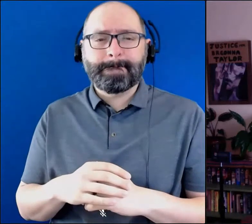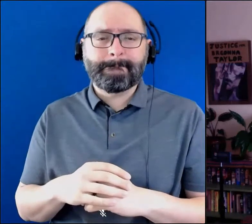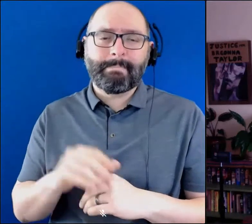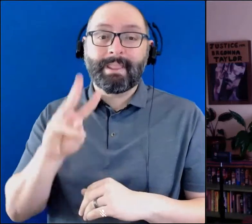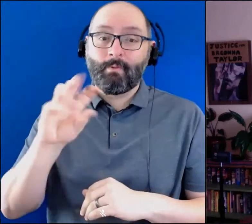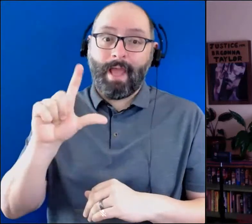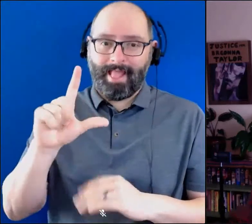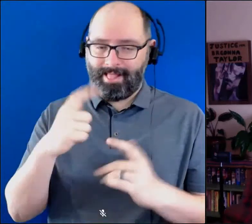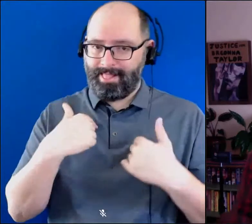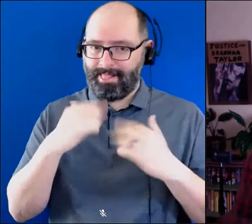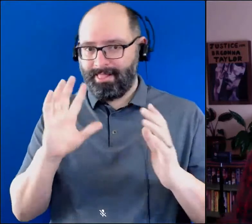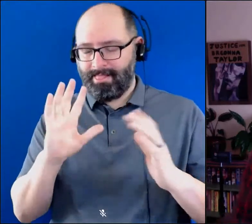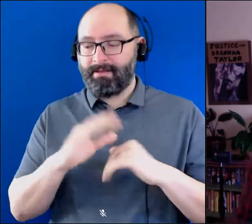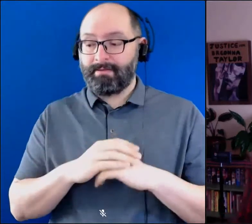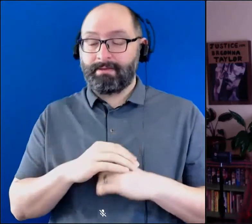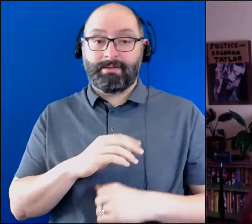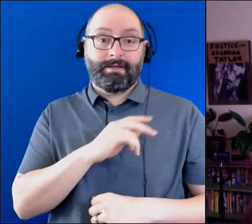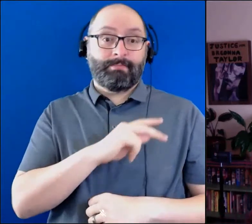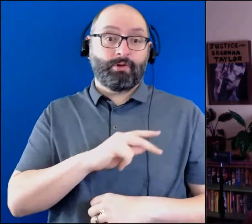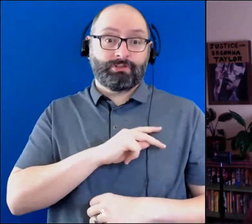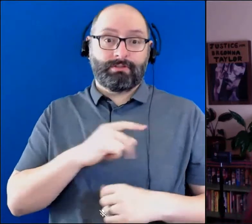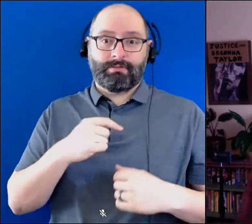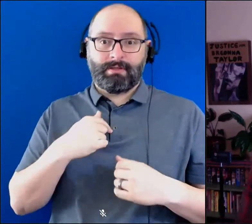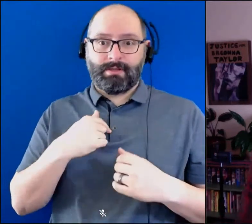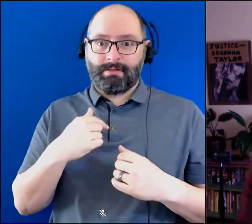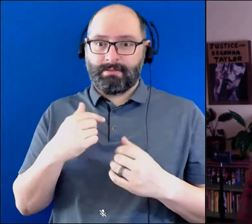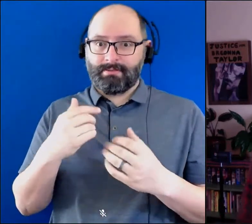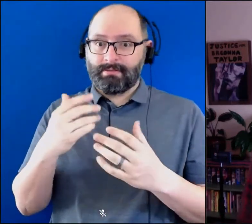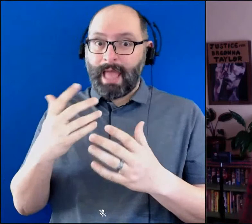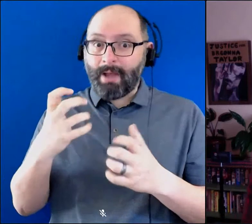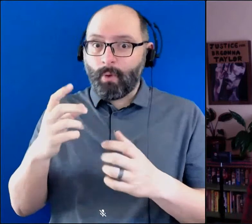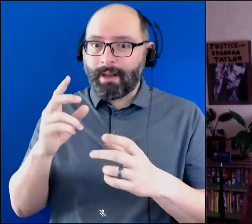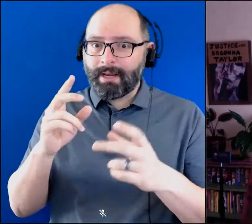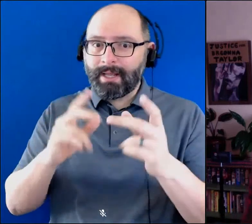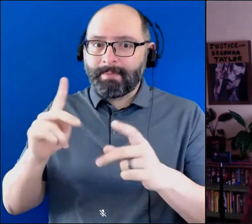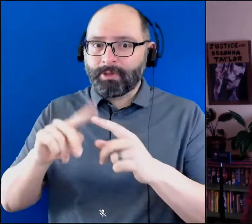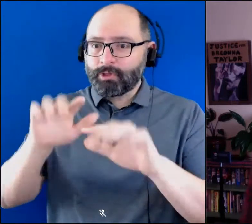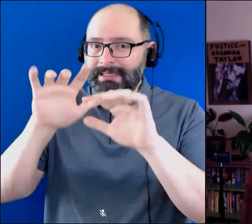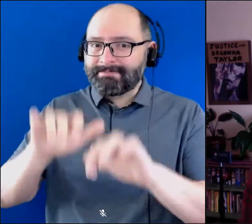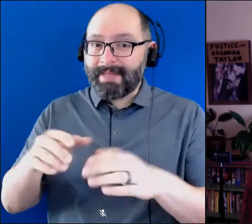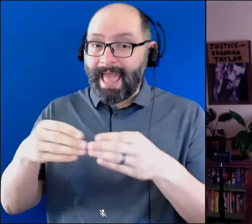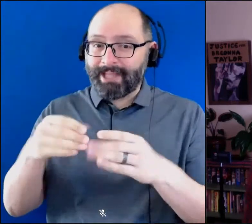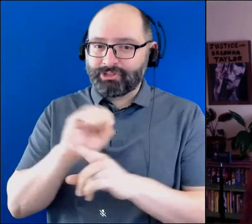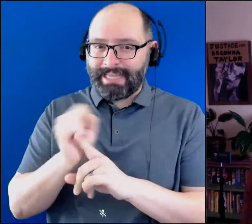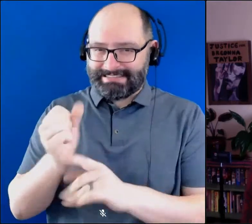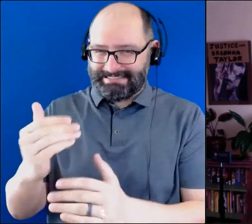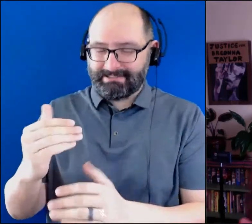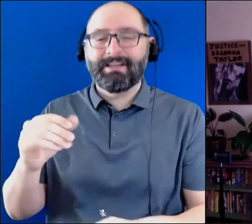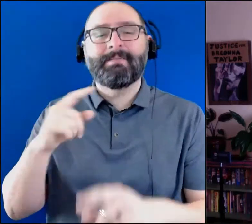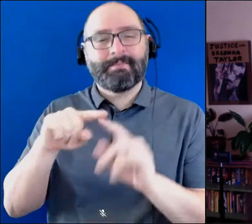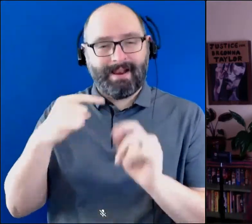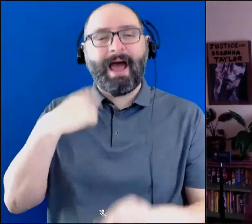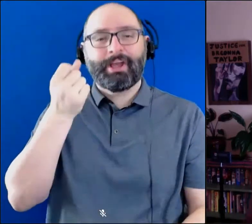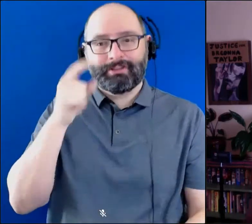Well, I'm going to say, personally, I would love to see people typing edge cases instead of giving solutions, but I understand the interest to jump to